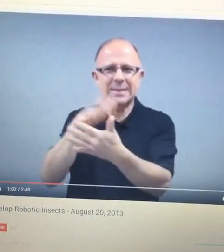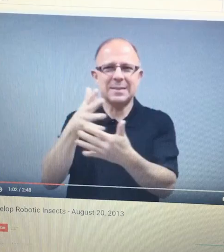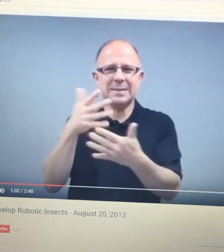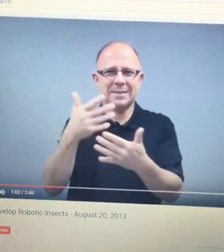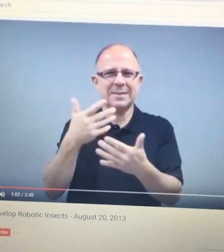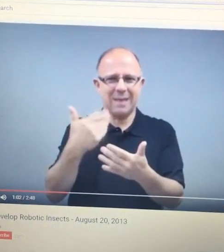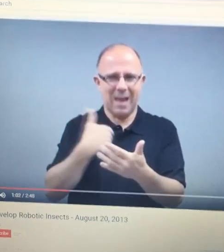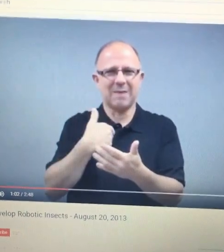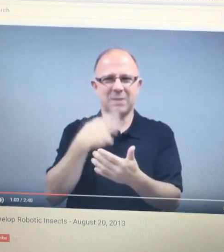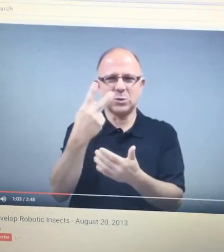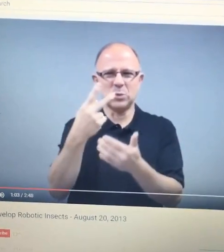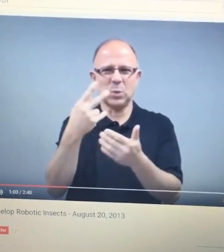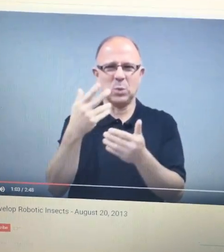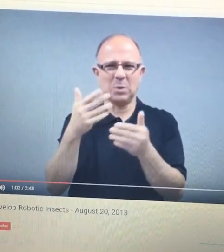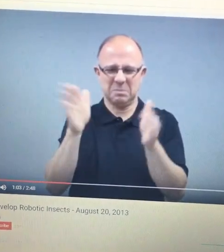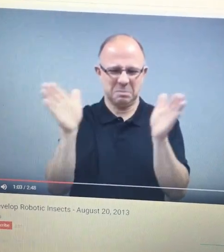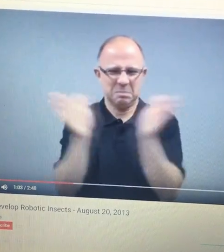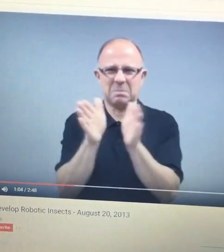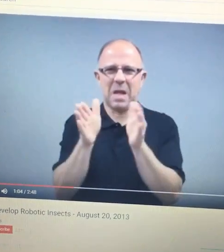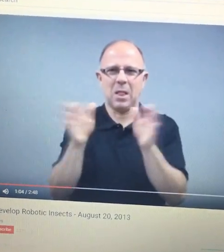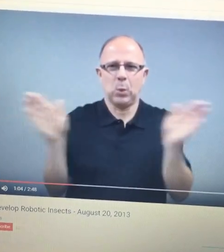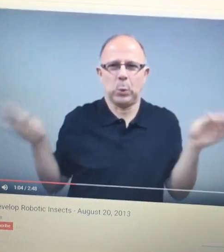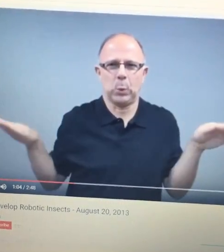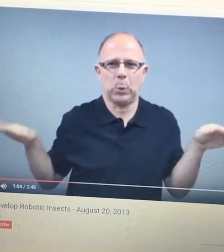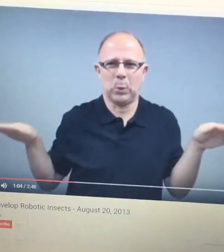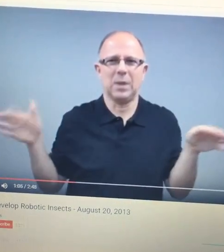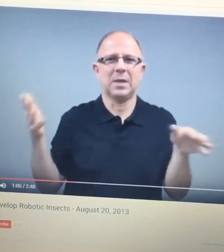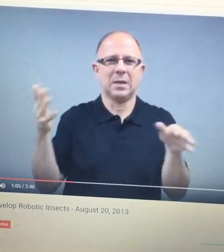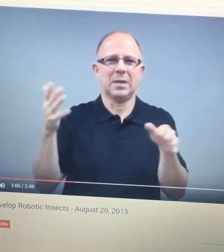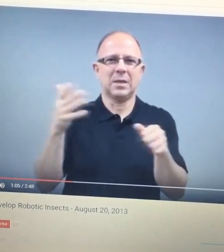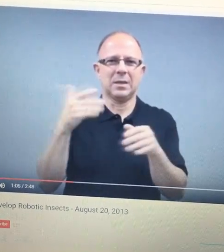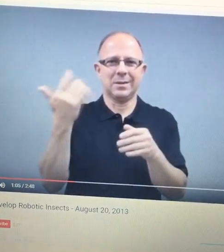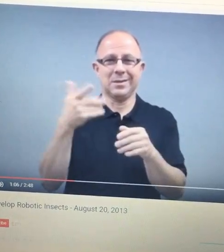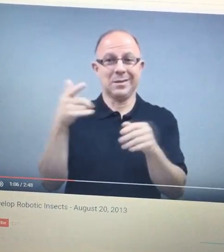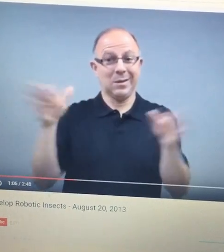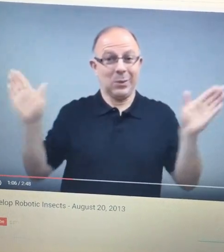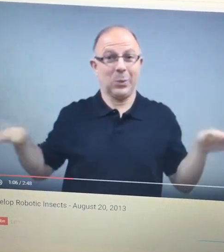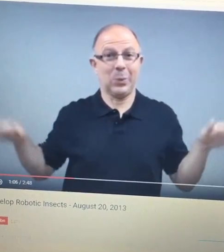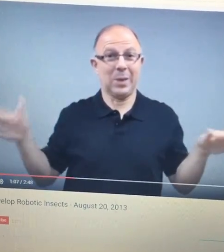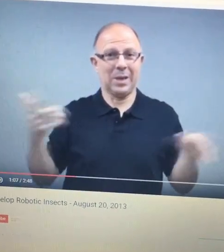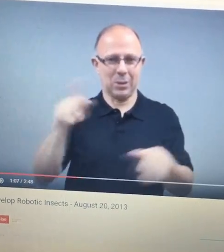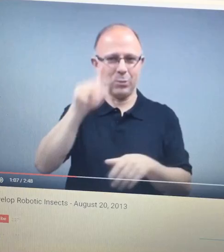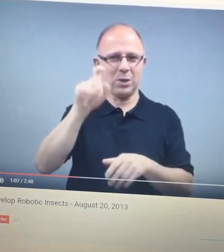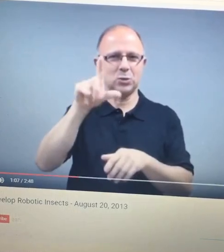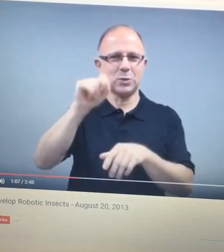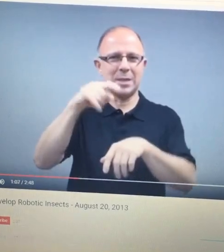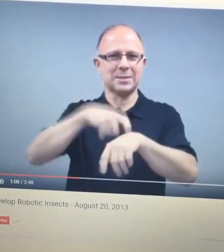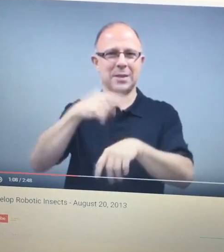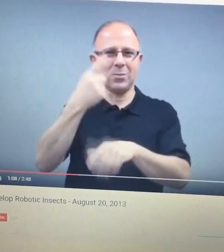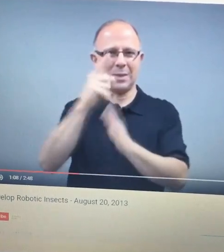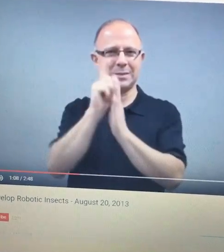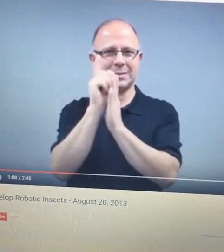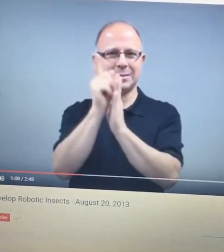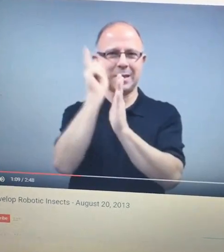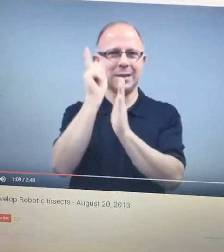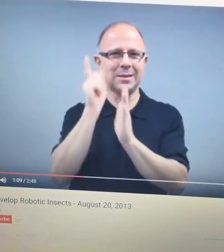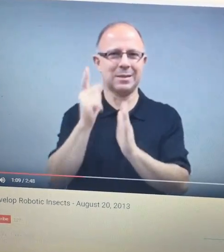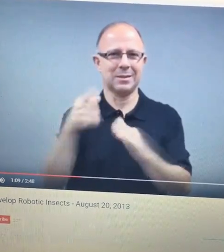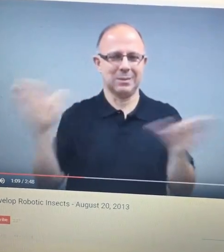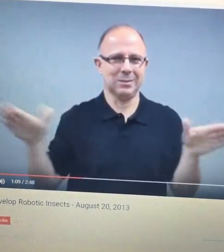success. And they'd spent all this time trying to copy the way insects work in nature, the way their bodies work, the way they're able to